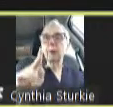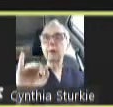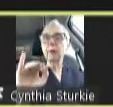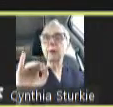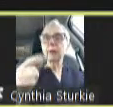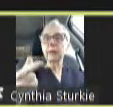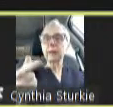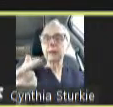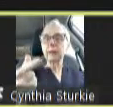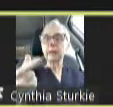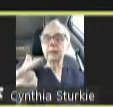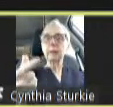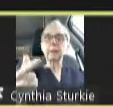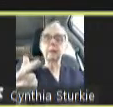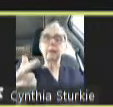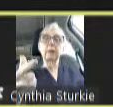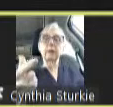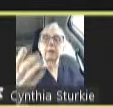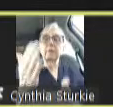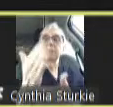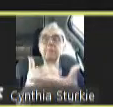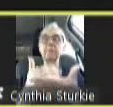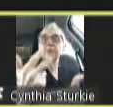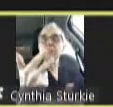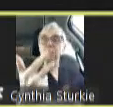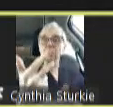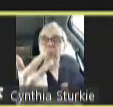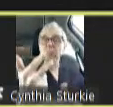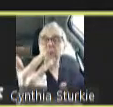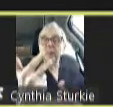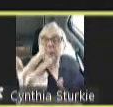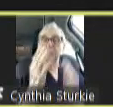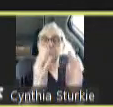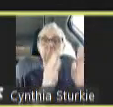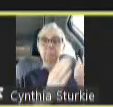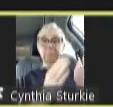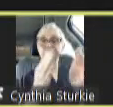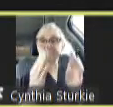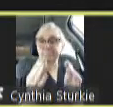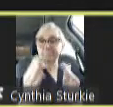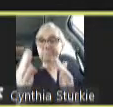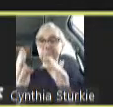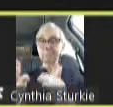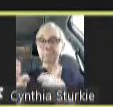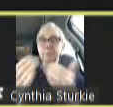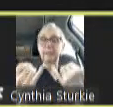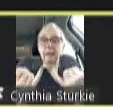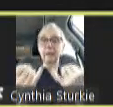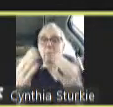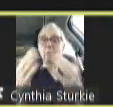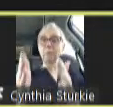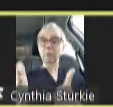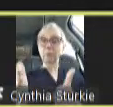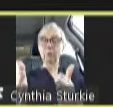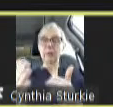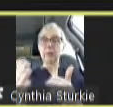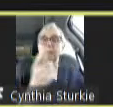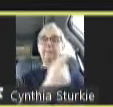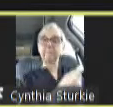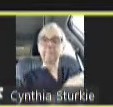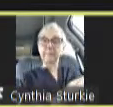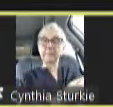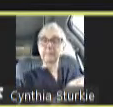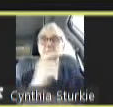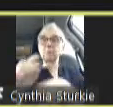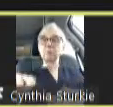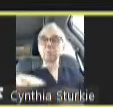3 marketing efforts are part of a phase strategy of providing information on vaccines to Coloradans.